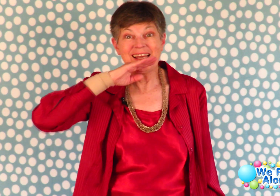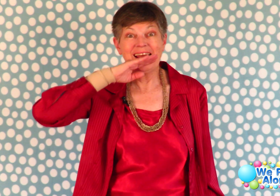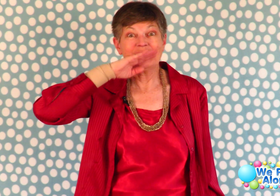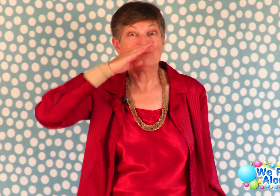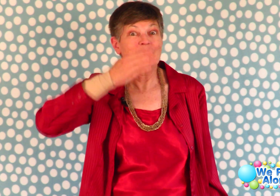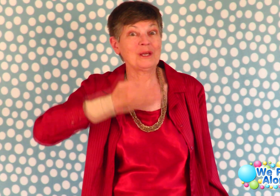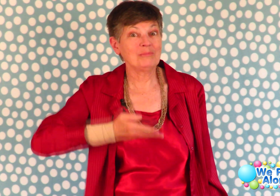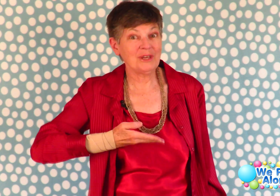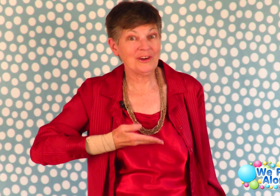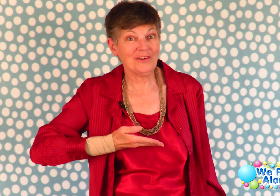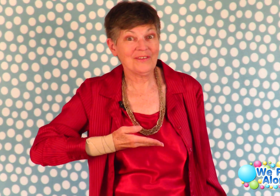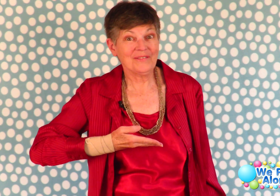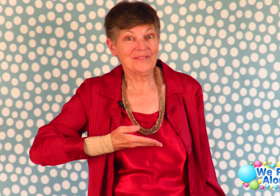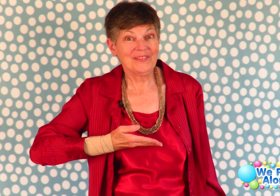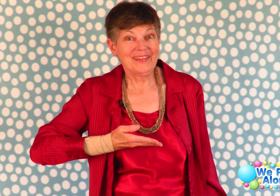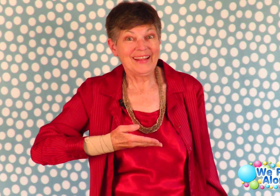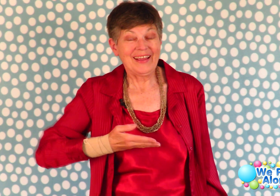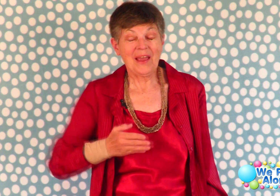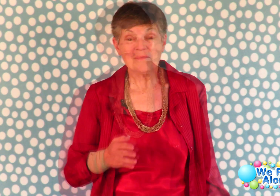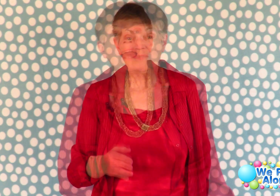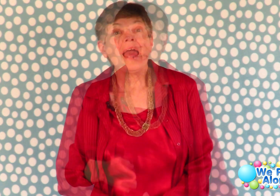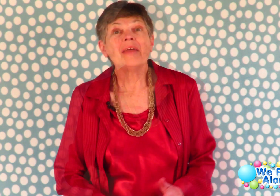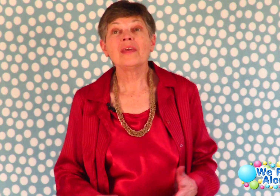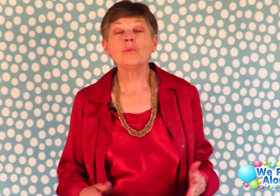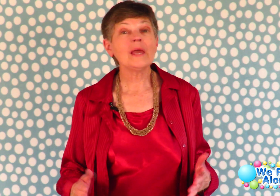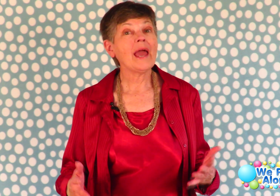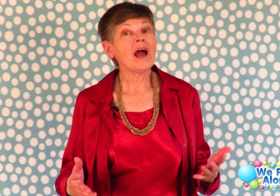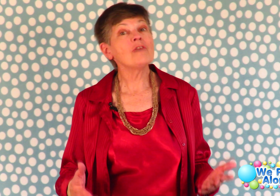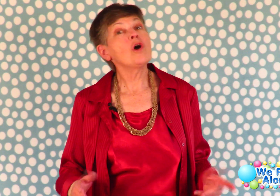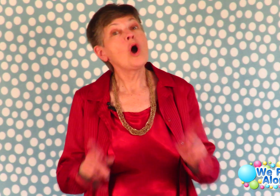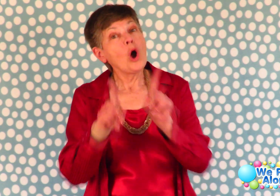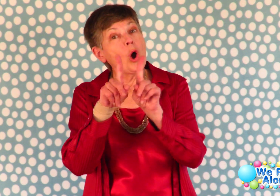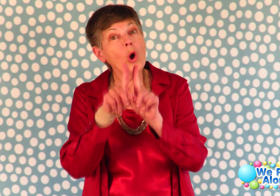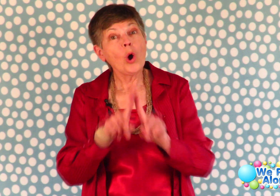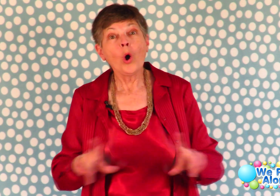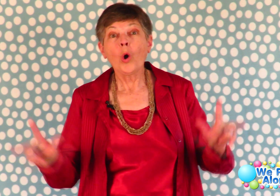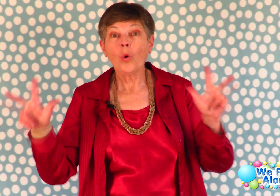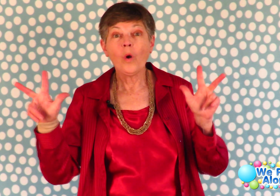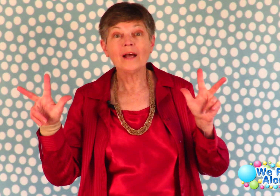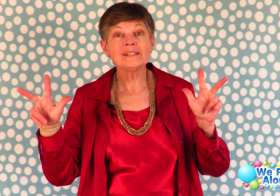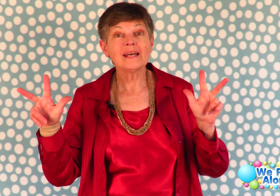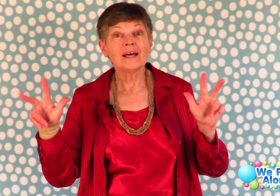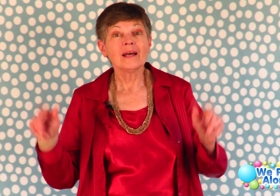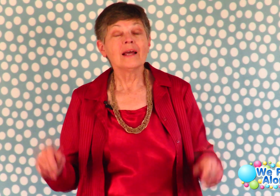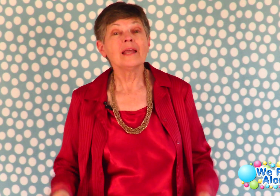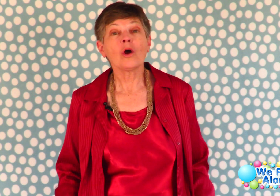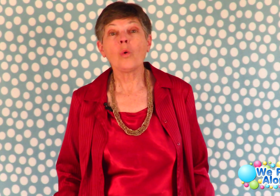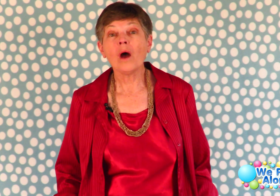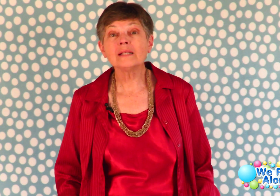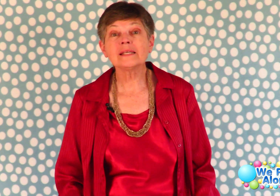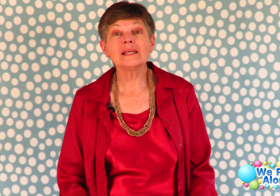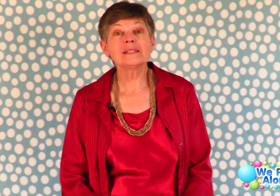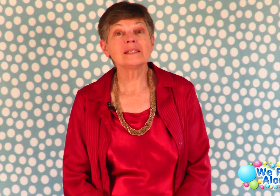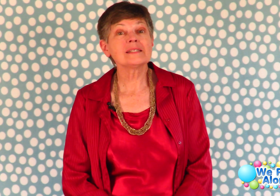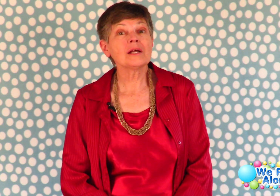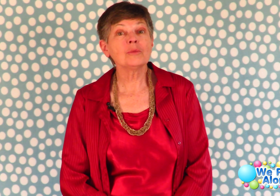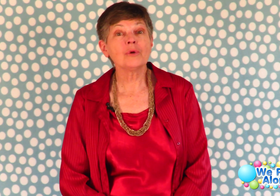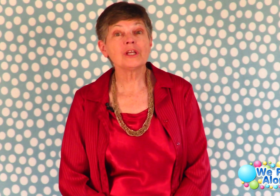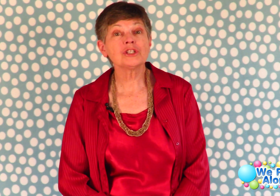has a big beard. Okay? And then we have Kwanzaa. Now, Kwanzaa is the celebration